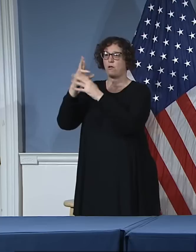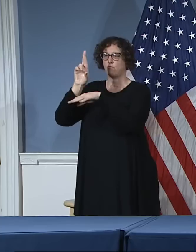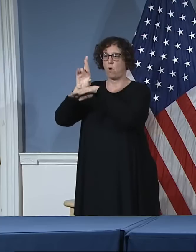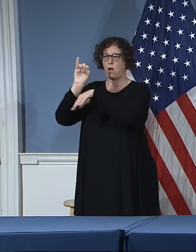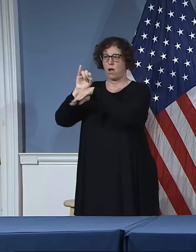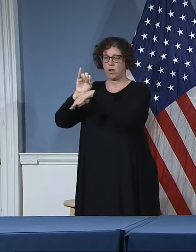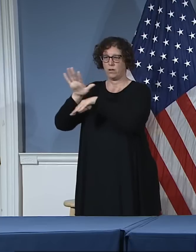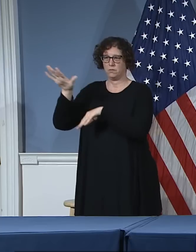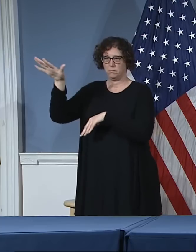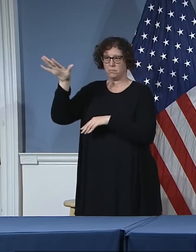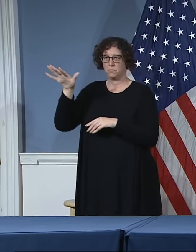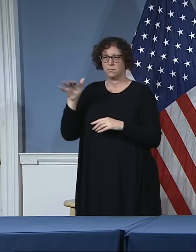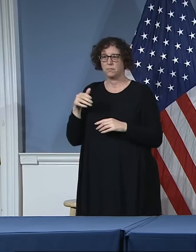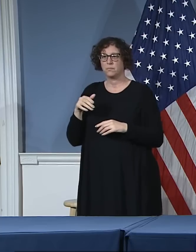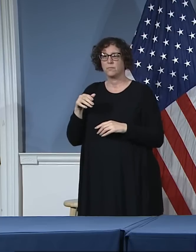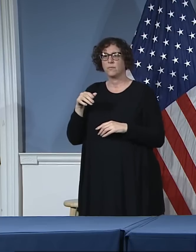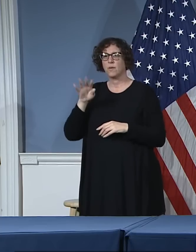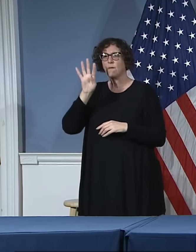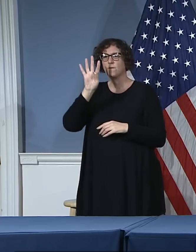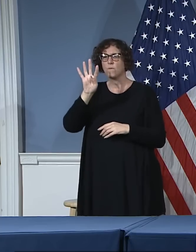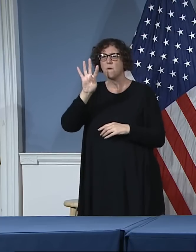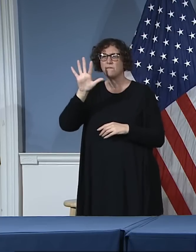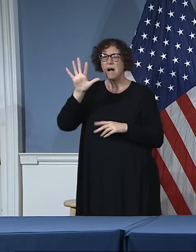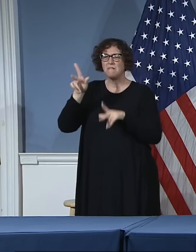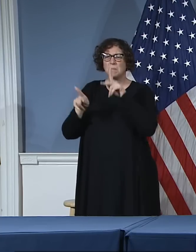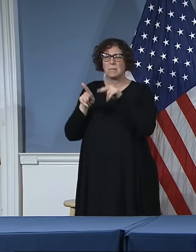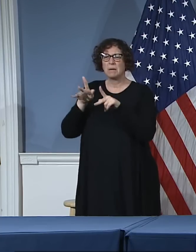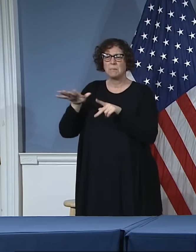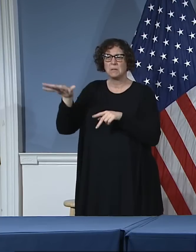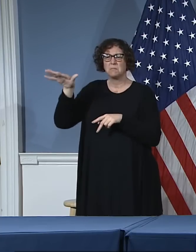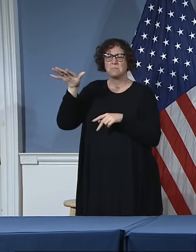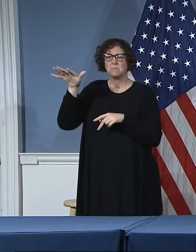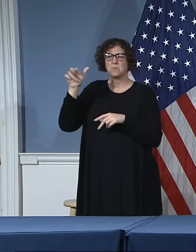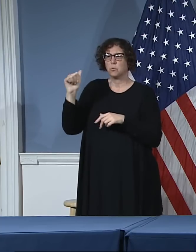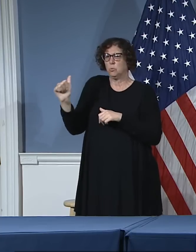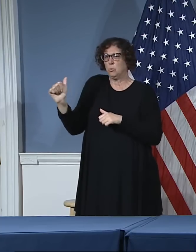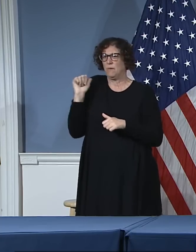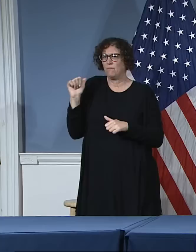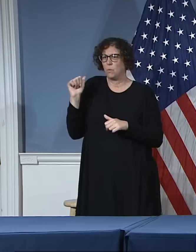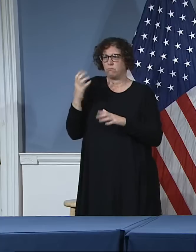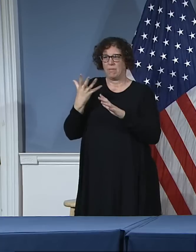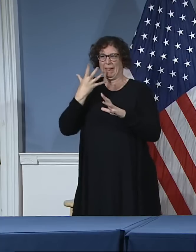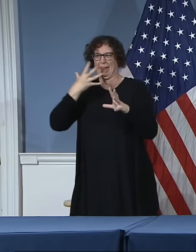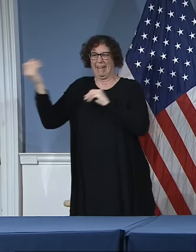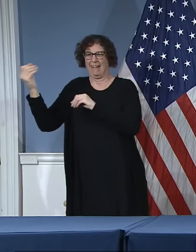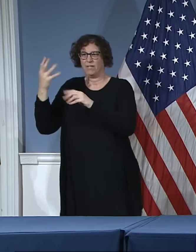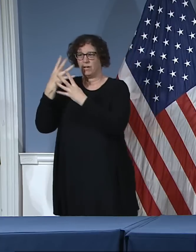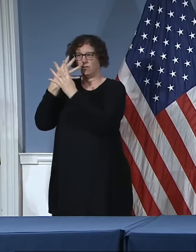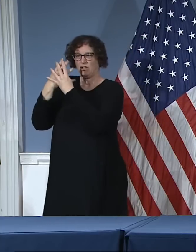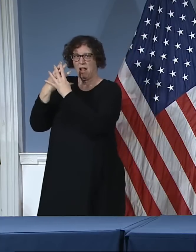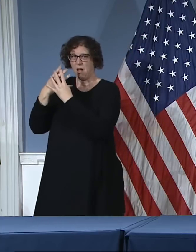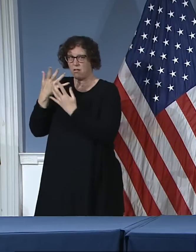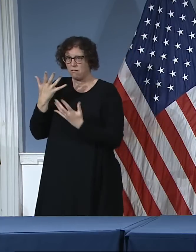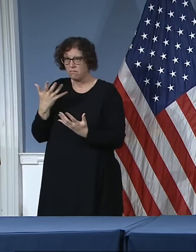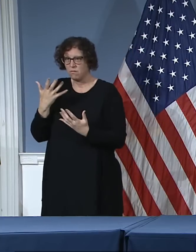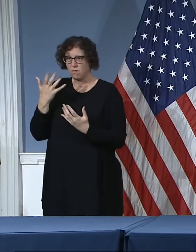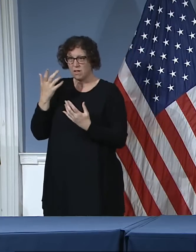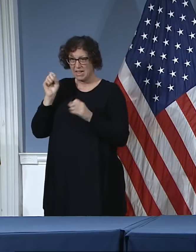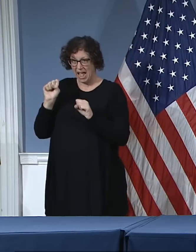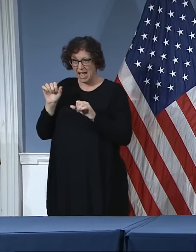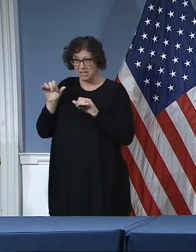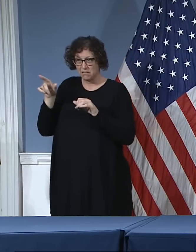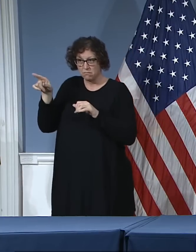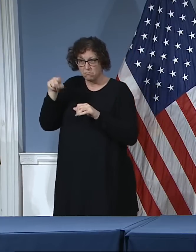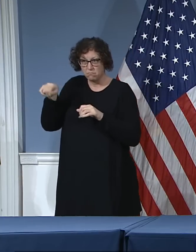be possibly like speeding up the release and relief of certain